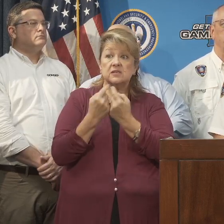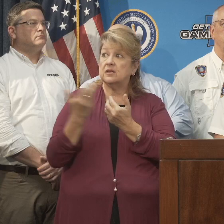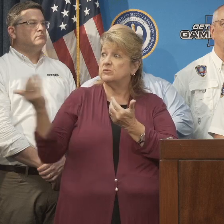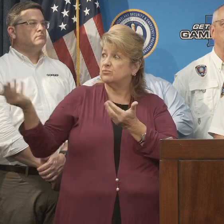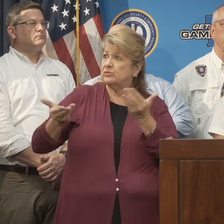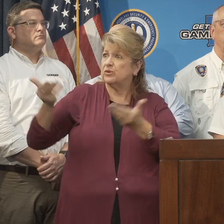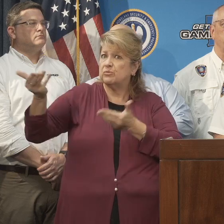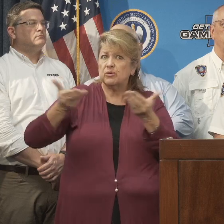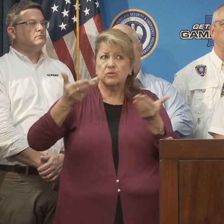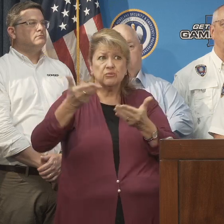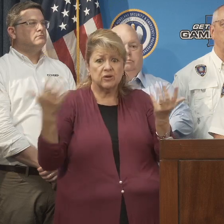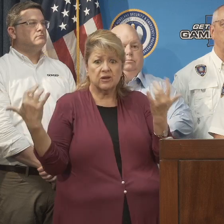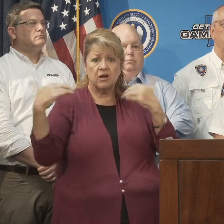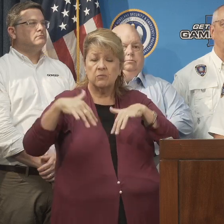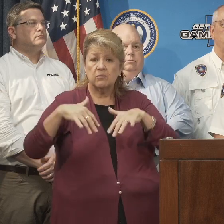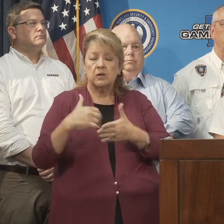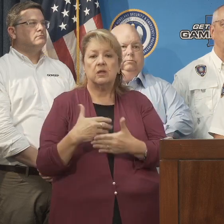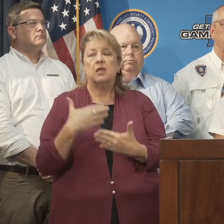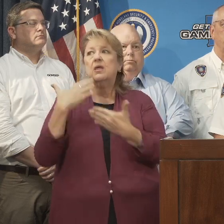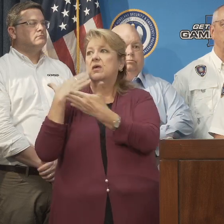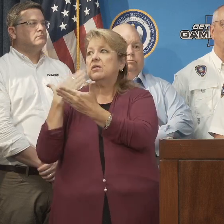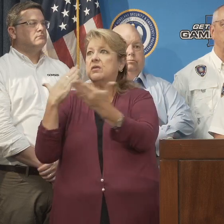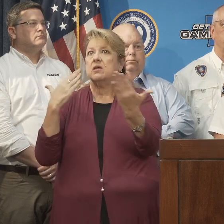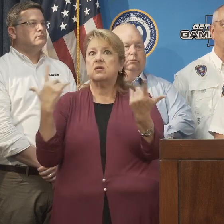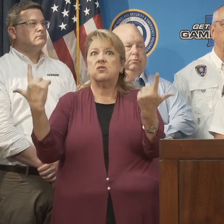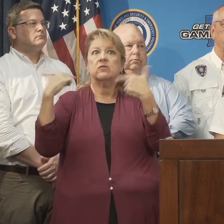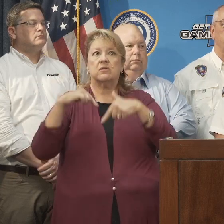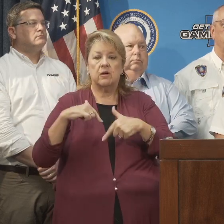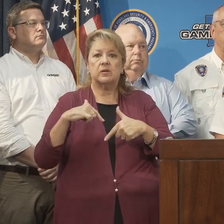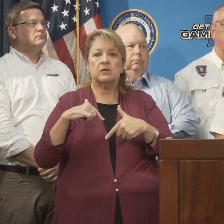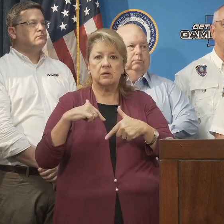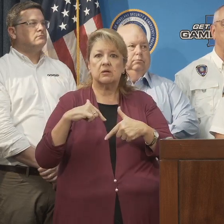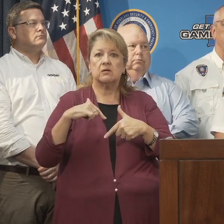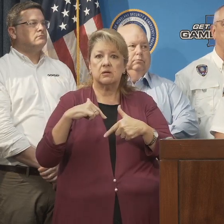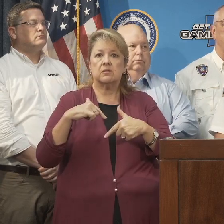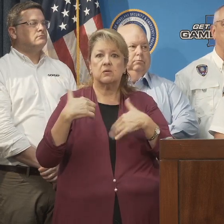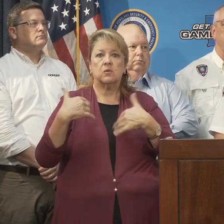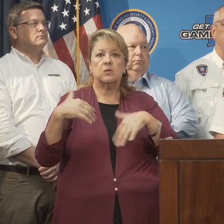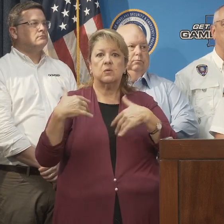partner agencies, and we want to thank those agencies for coming out.